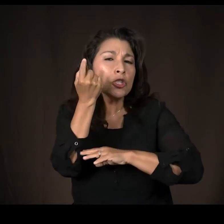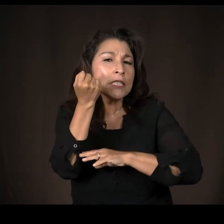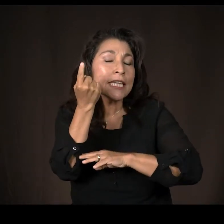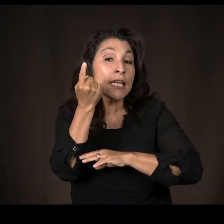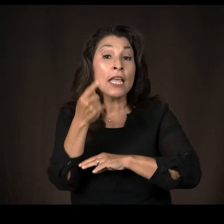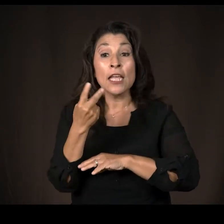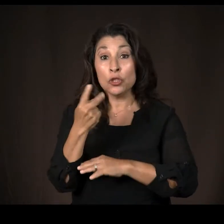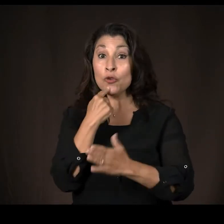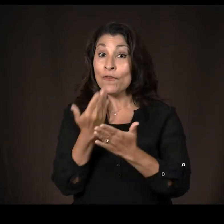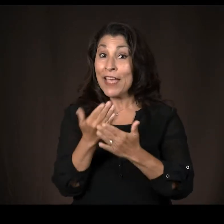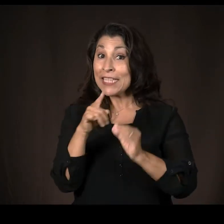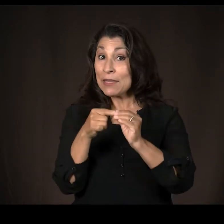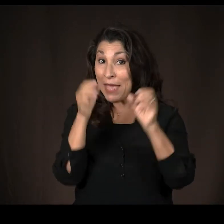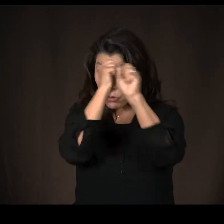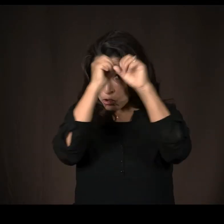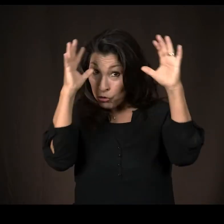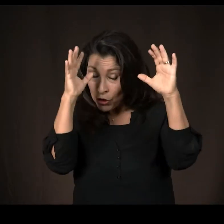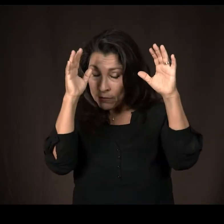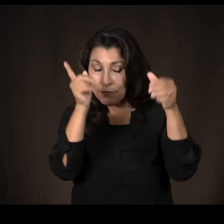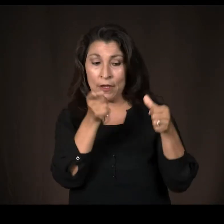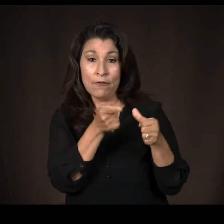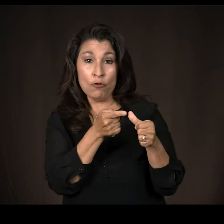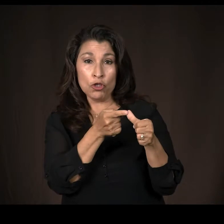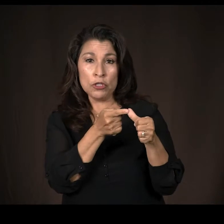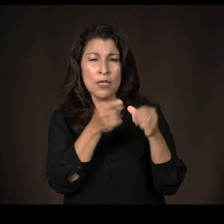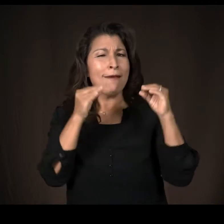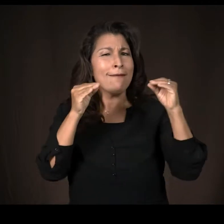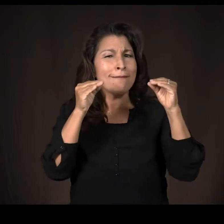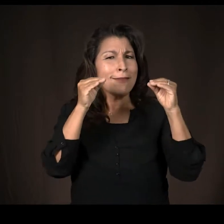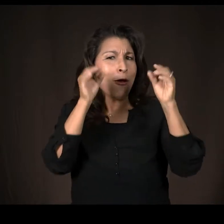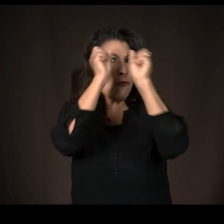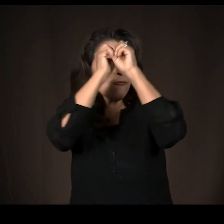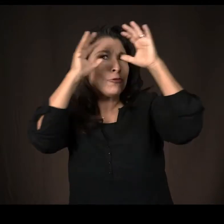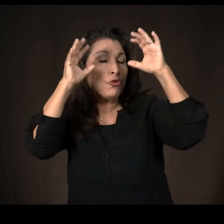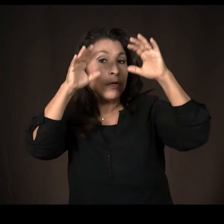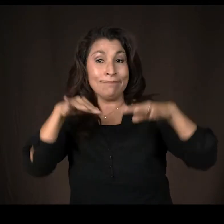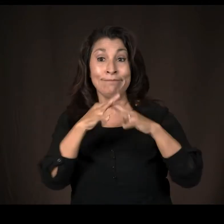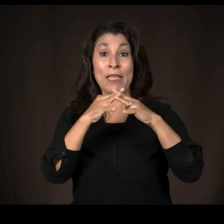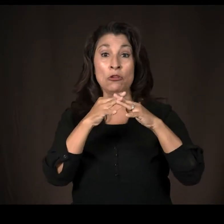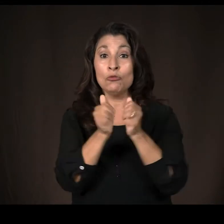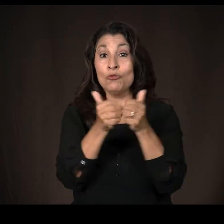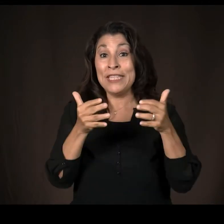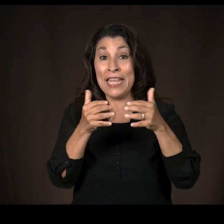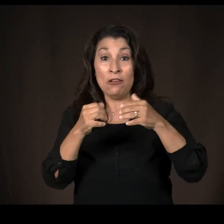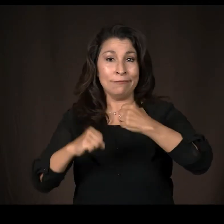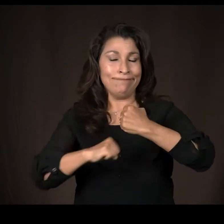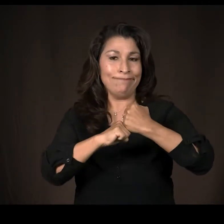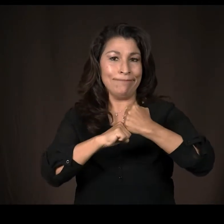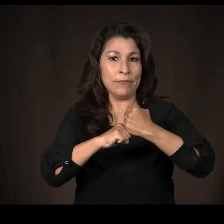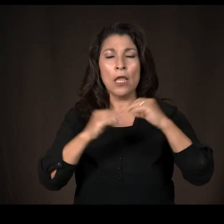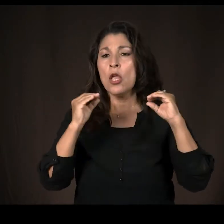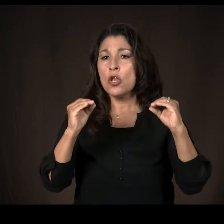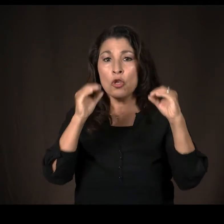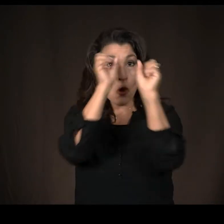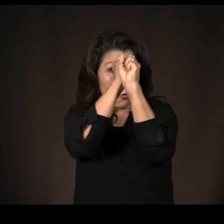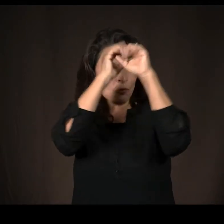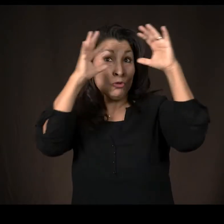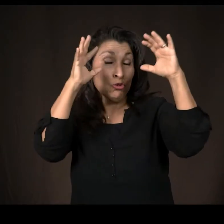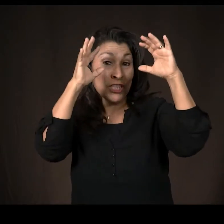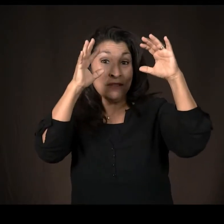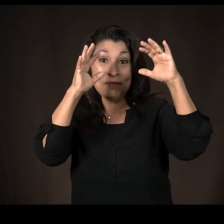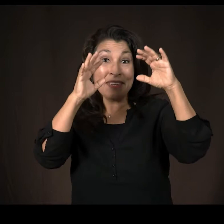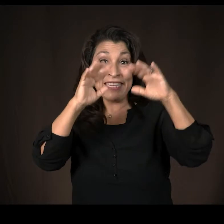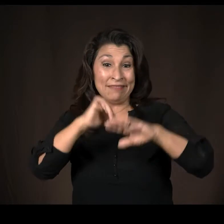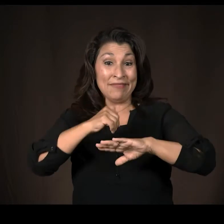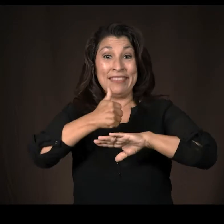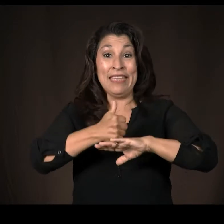you need to understand 2 facts about dreams. First, no dream is built without support. No dream is